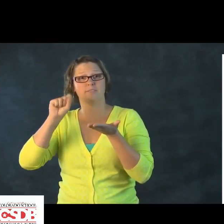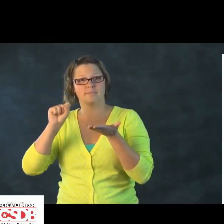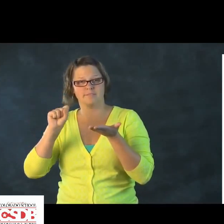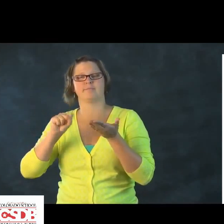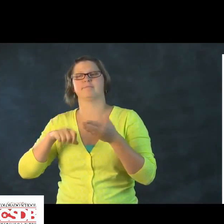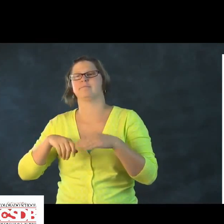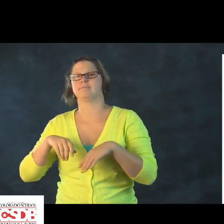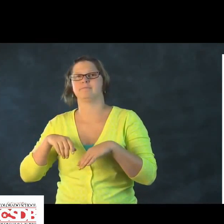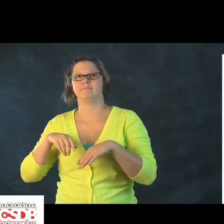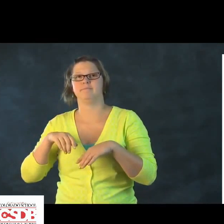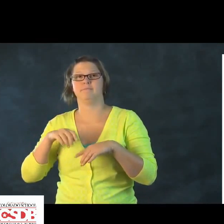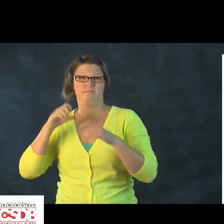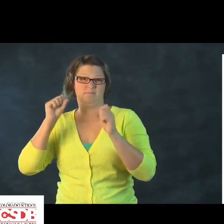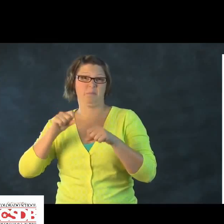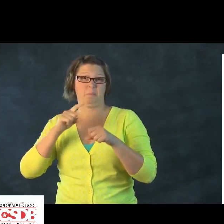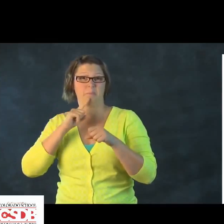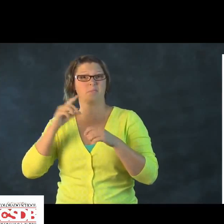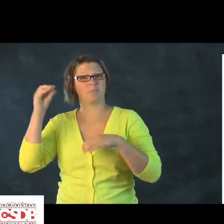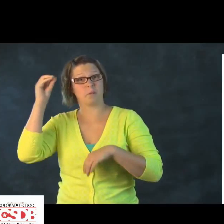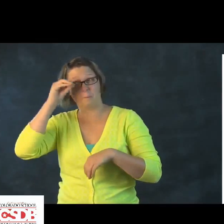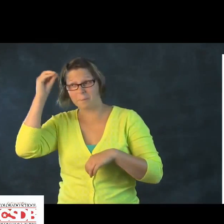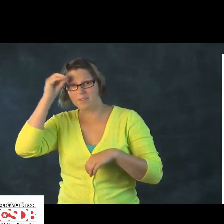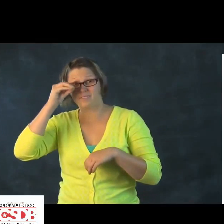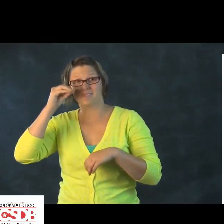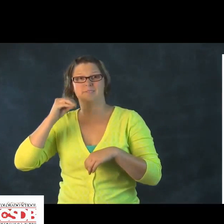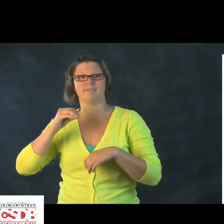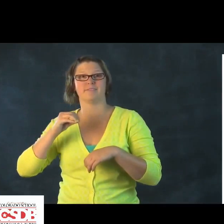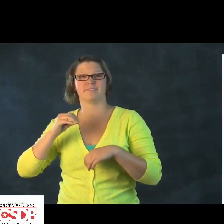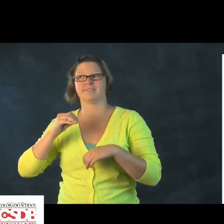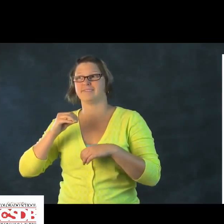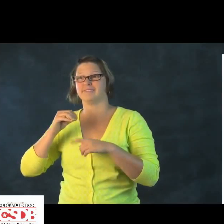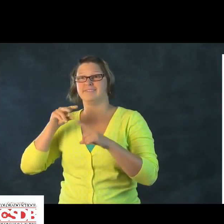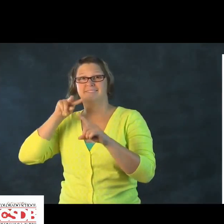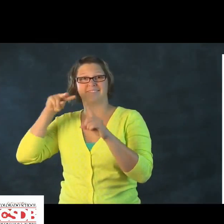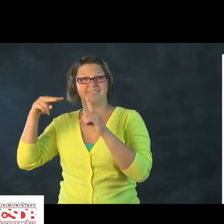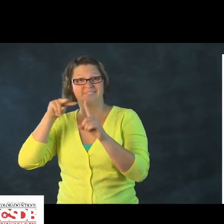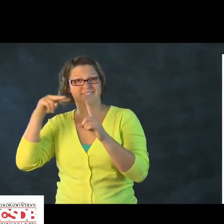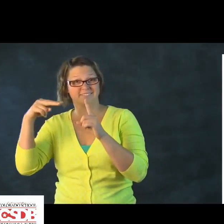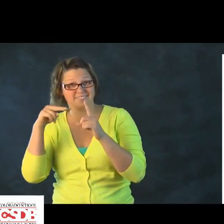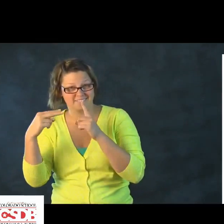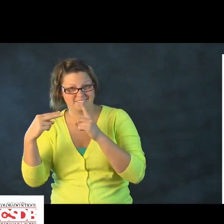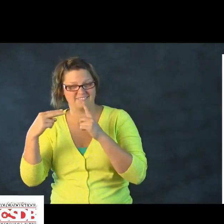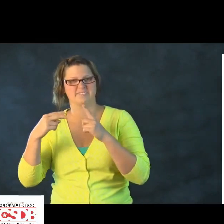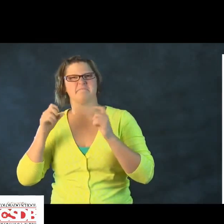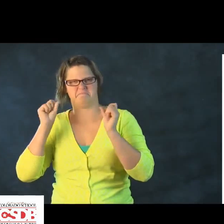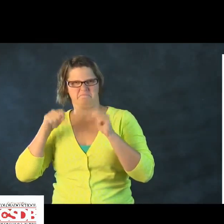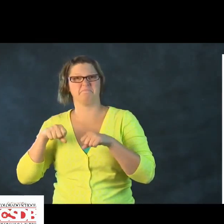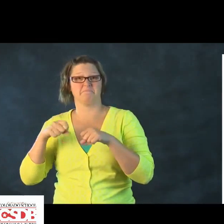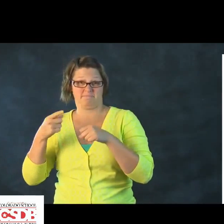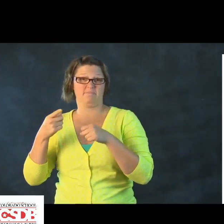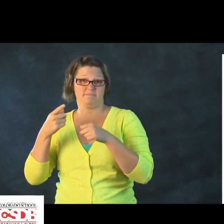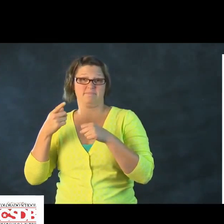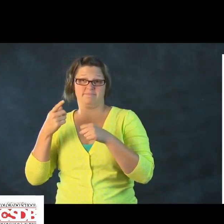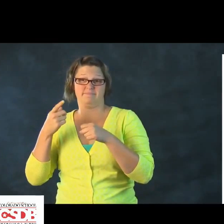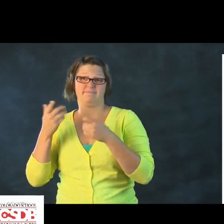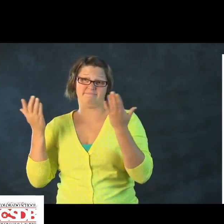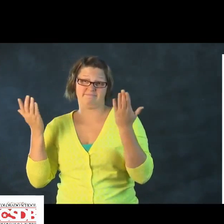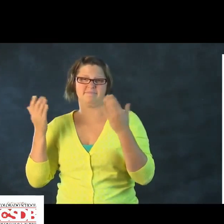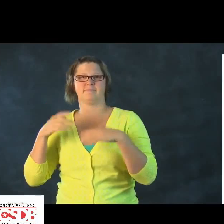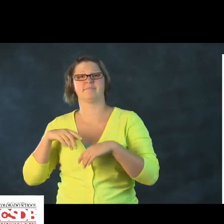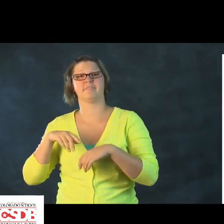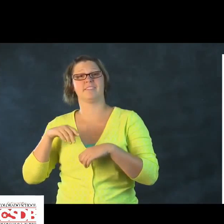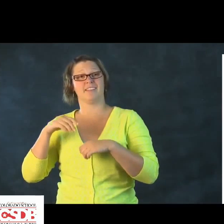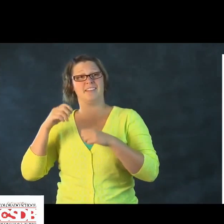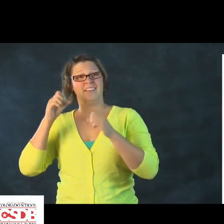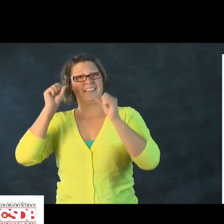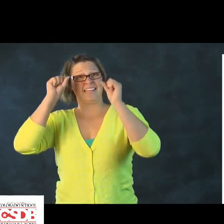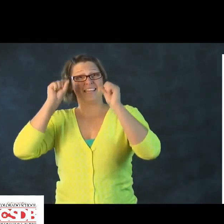well. You can use language to talk about objects. You can express your opinion through language. Your perception on things can